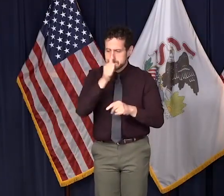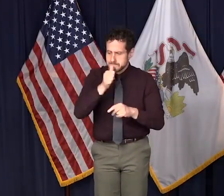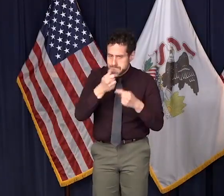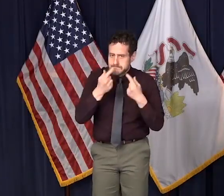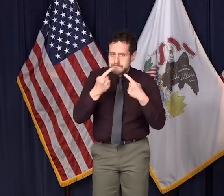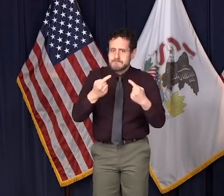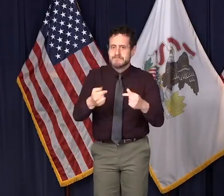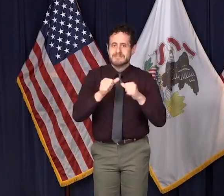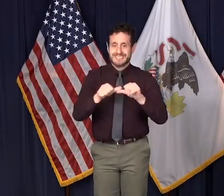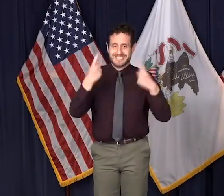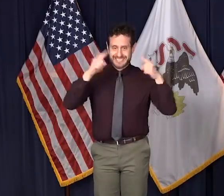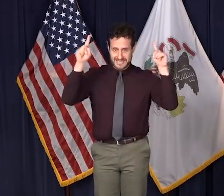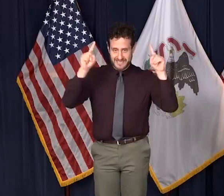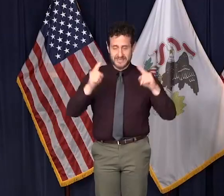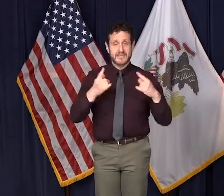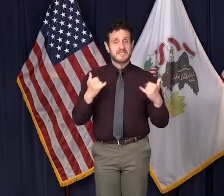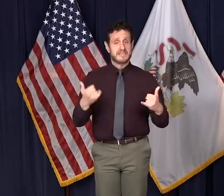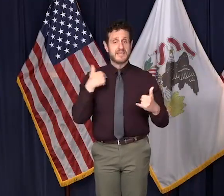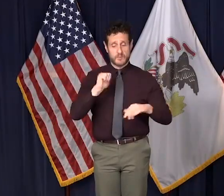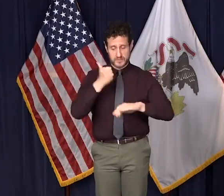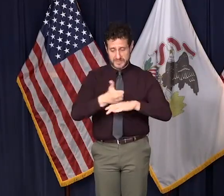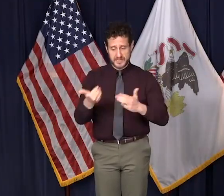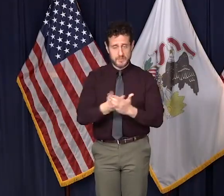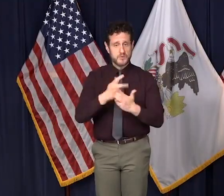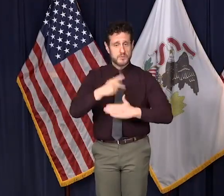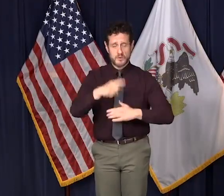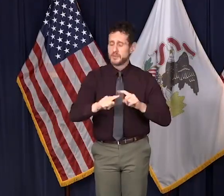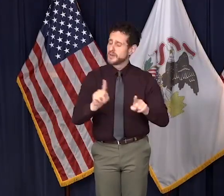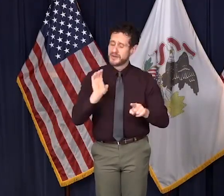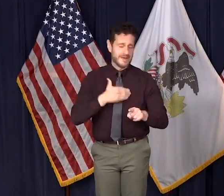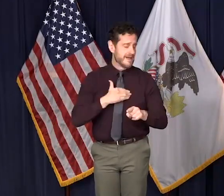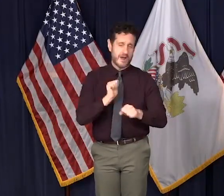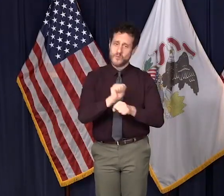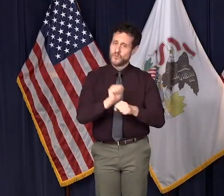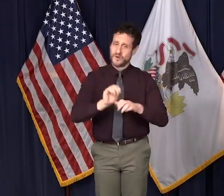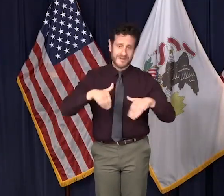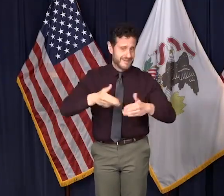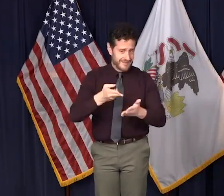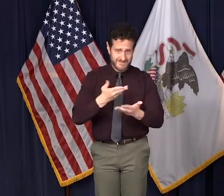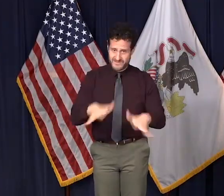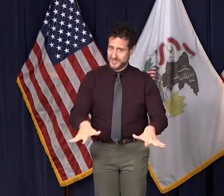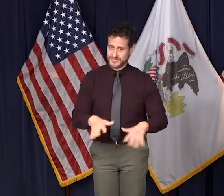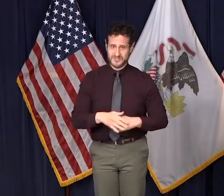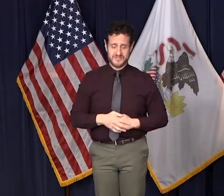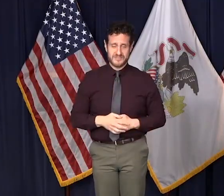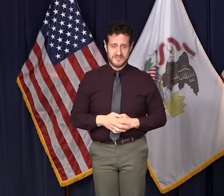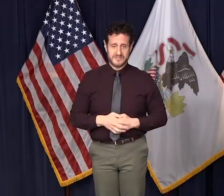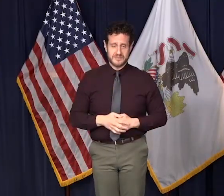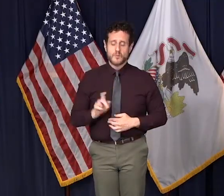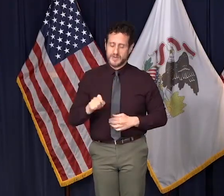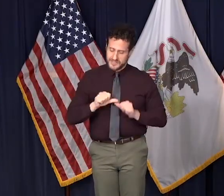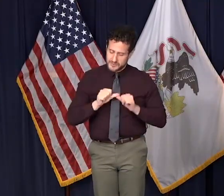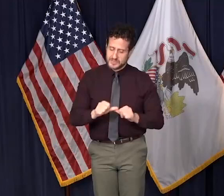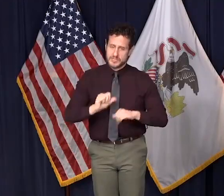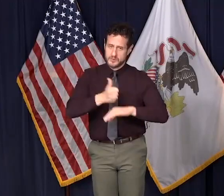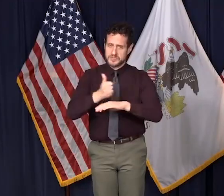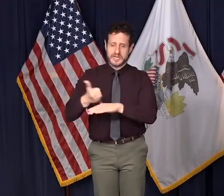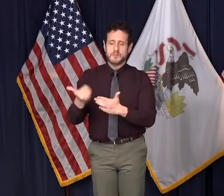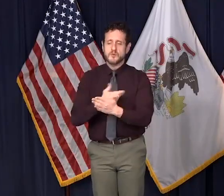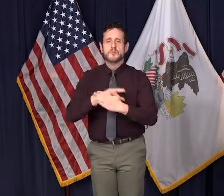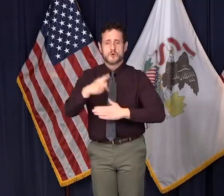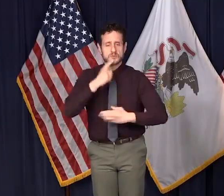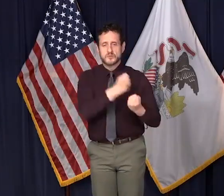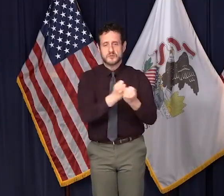another step forward, though, frankly, our work is not done. So thank you, and now I'd like to turn it over to